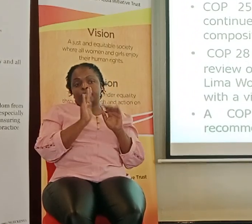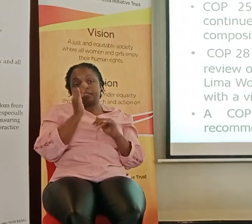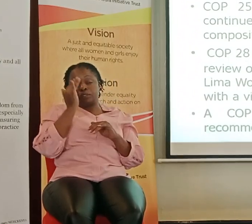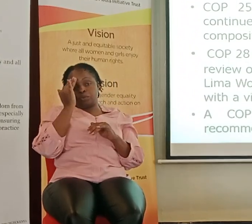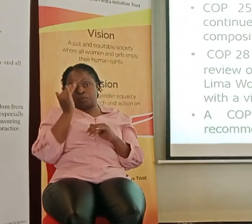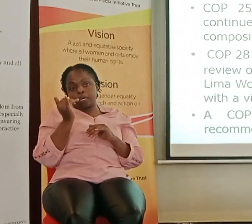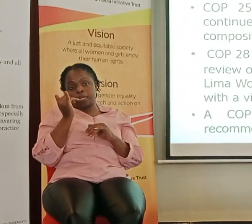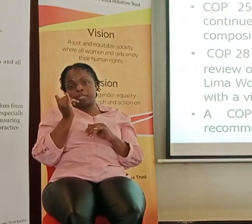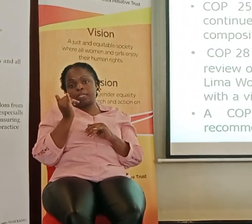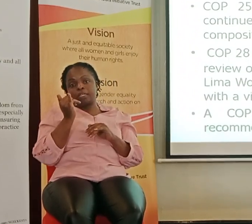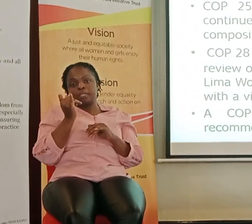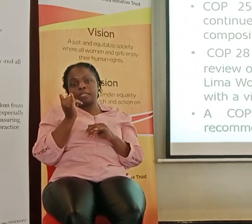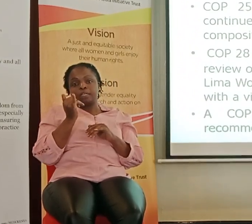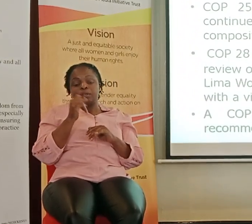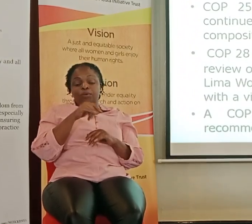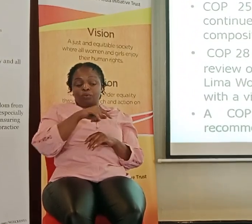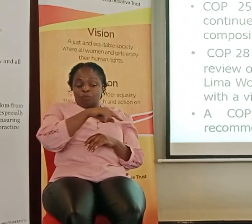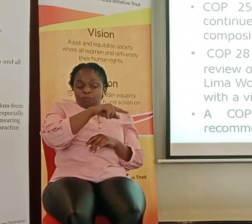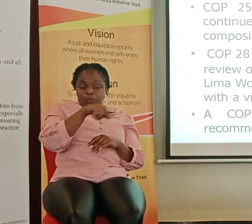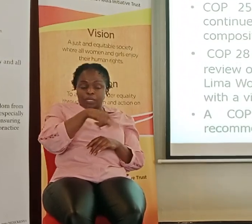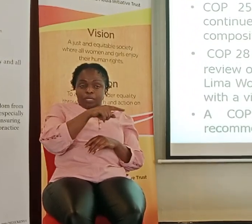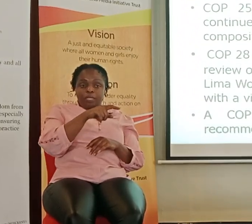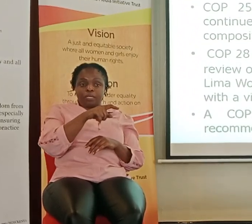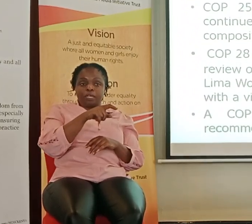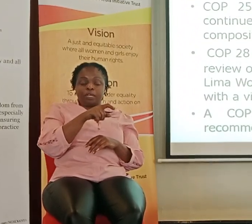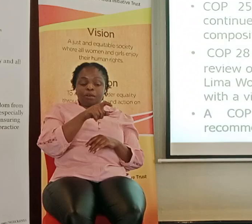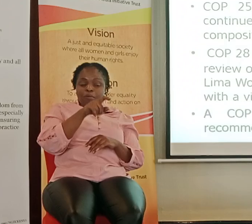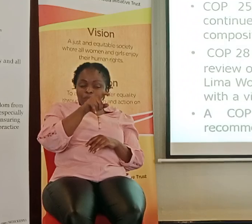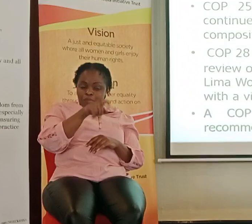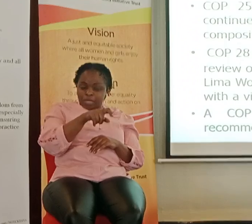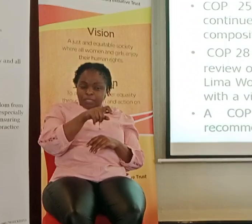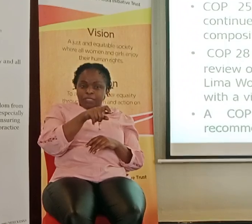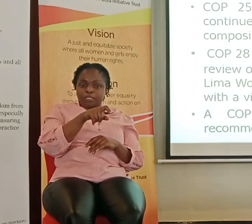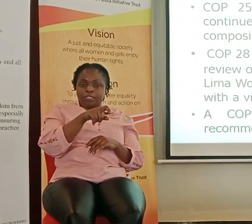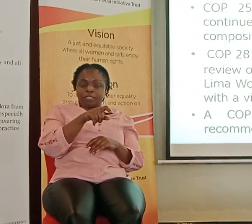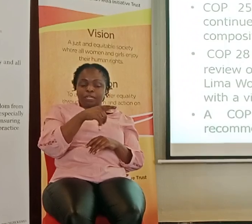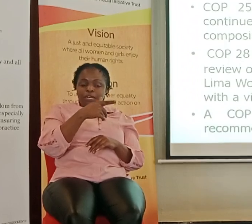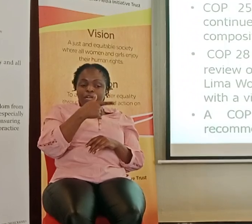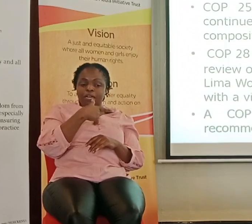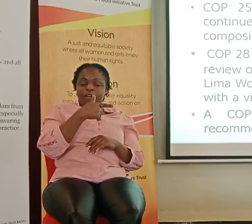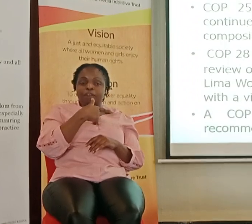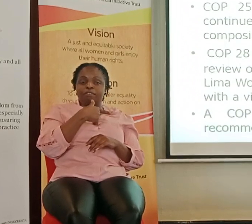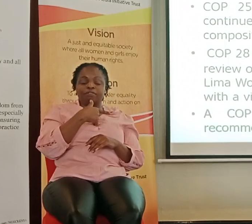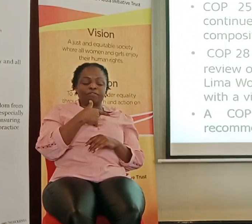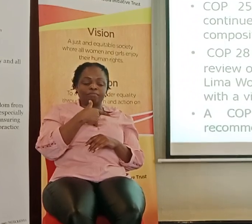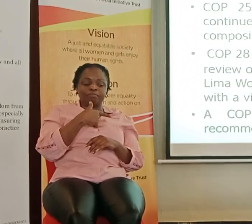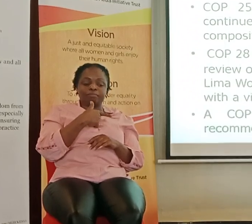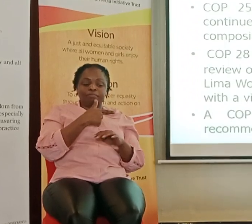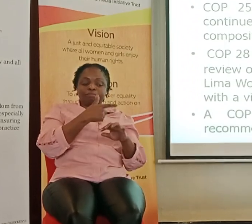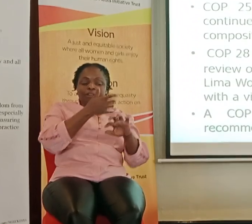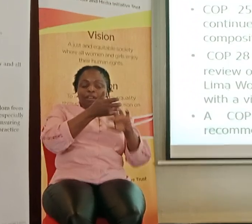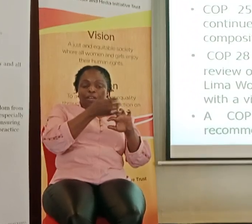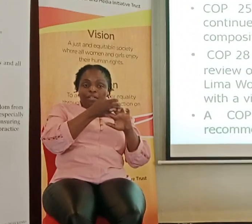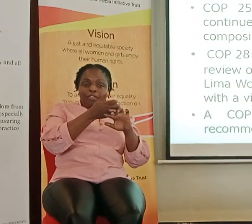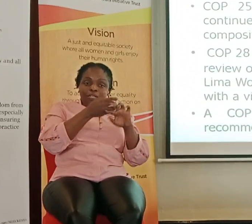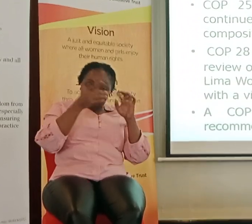because we are supposed to embark or rather get a COP decision on